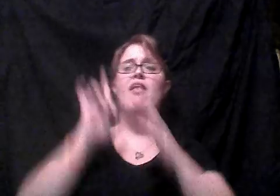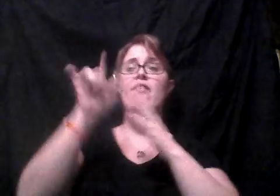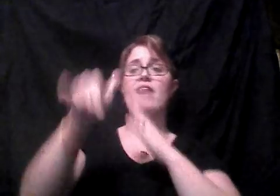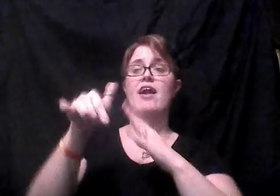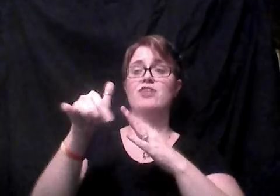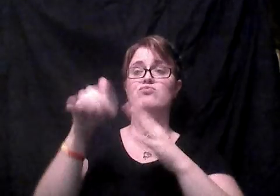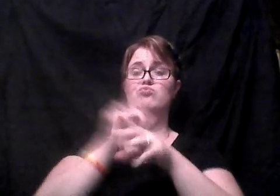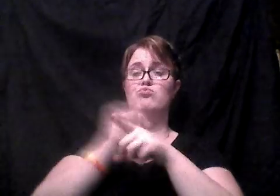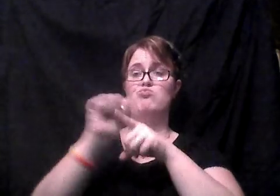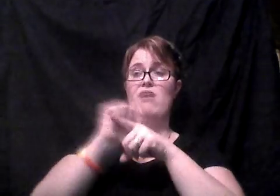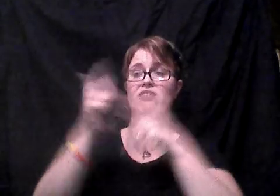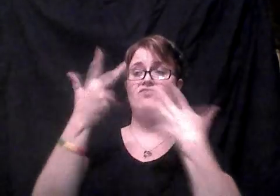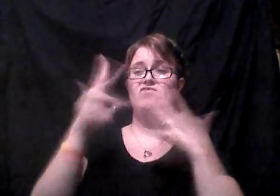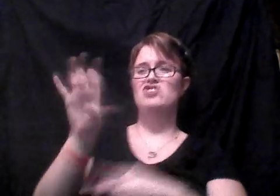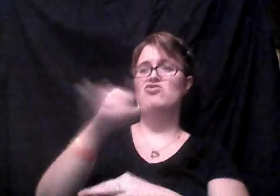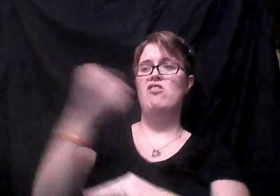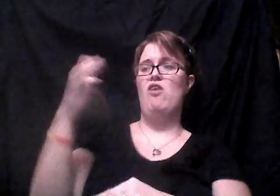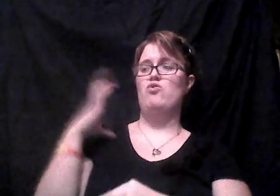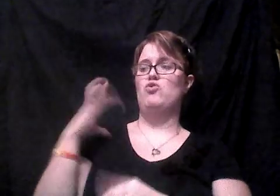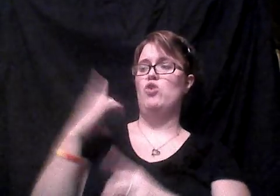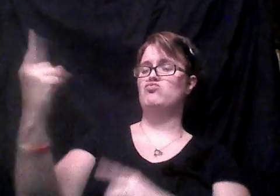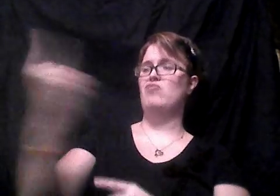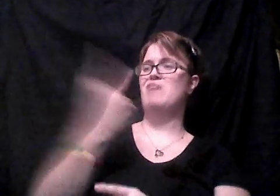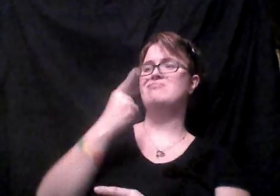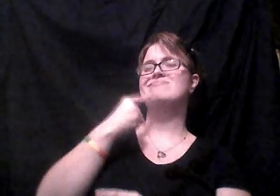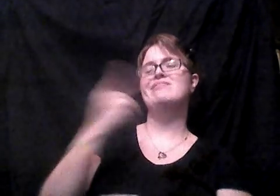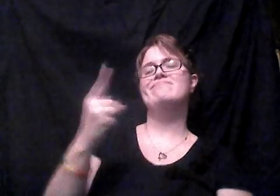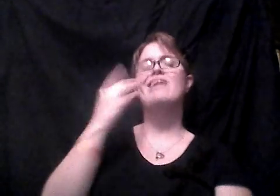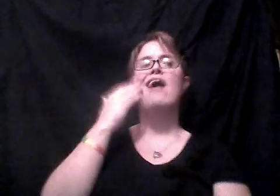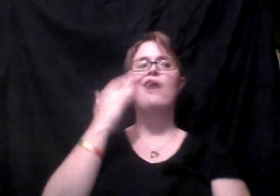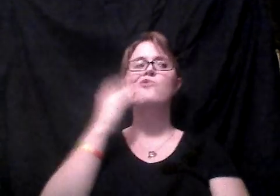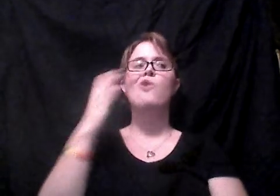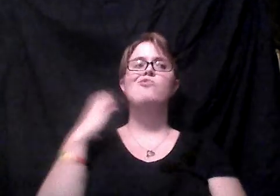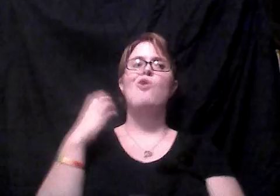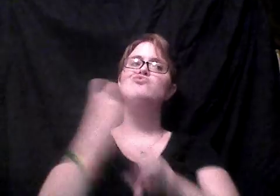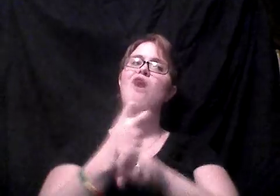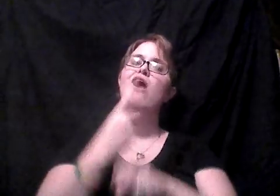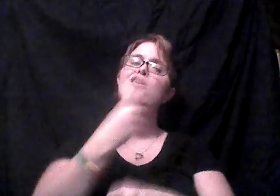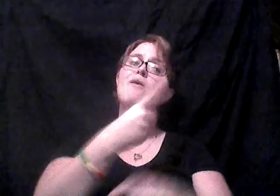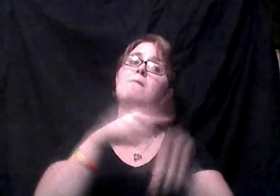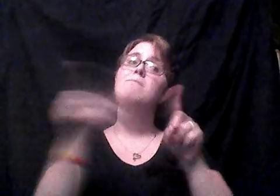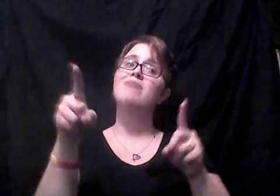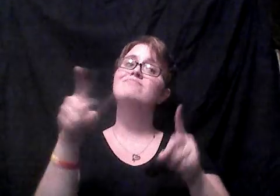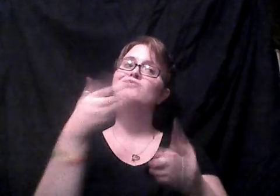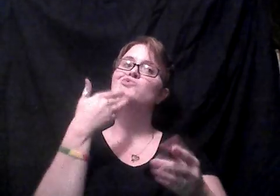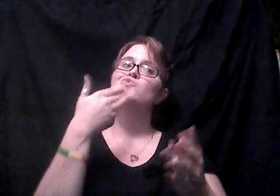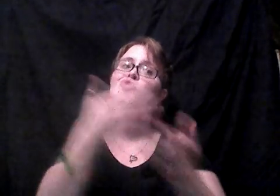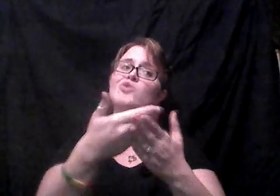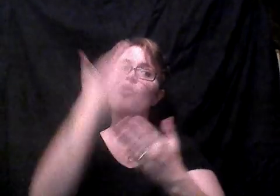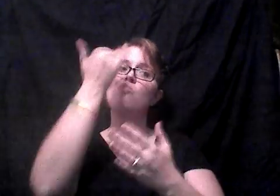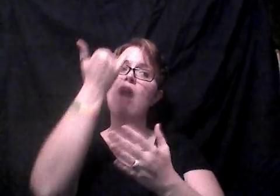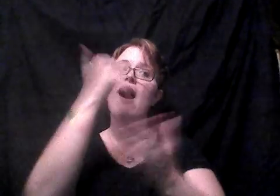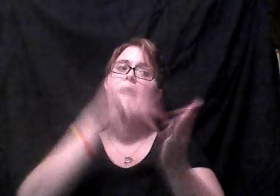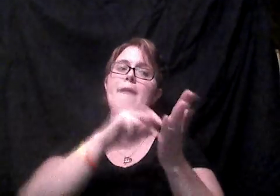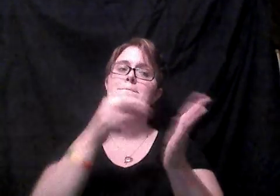you pretty hard." And I said, "Yeah." And he said, "That's a good thing, because it means he cares. When you're doing a bad